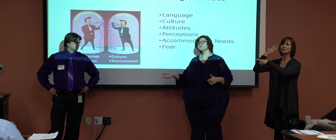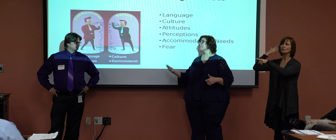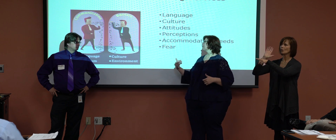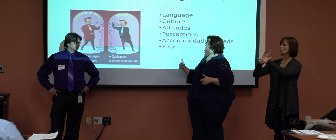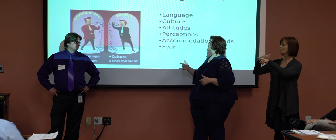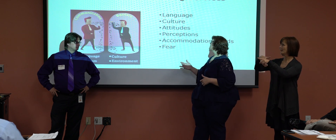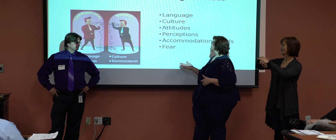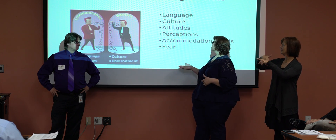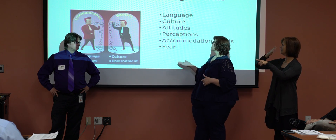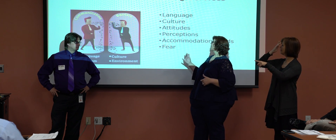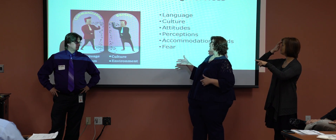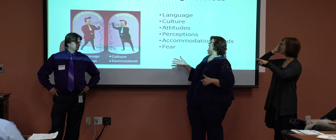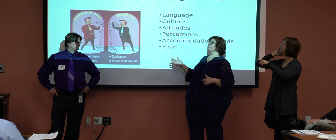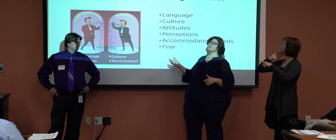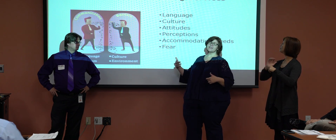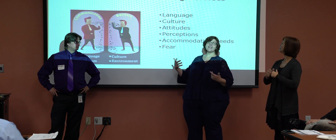yet.